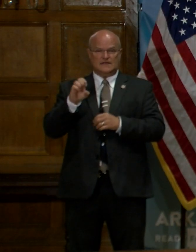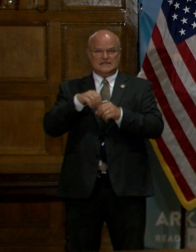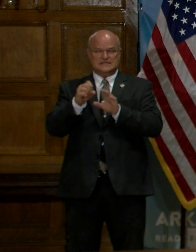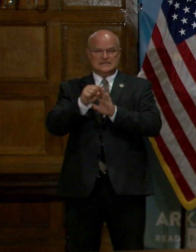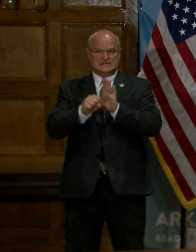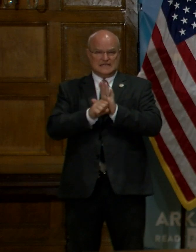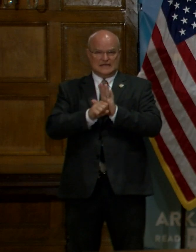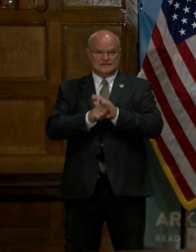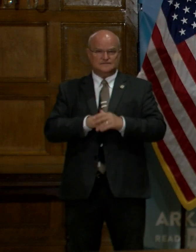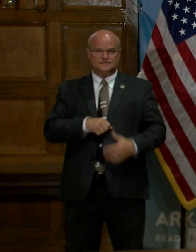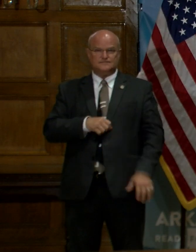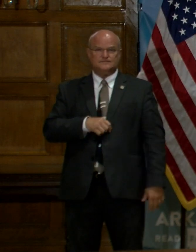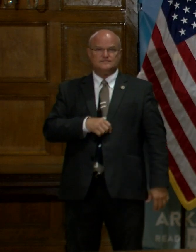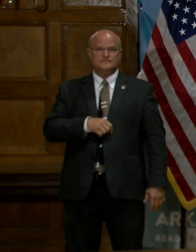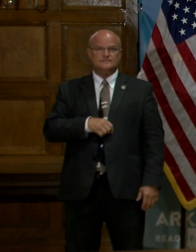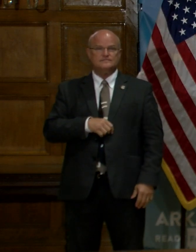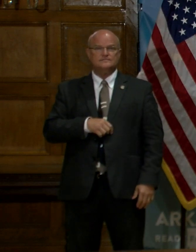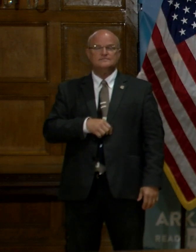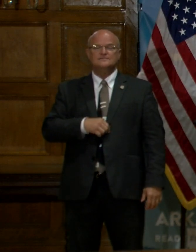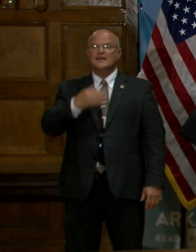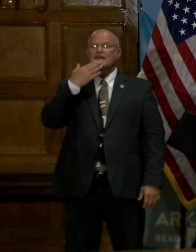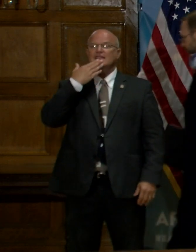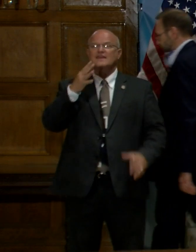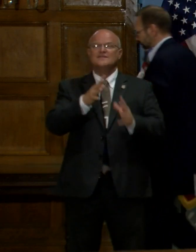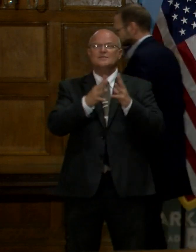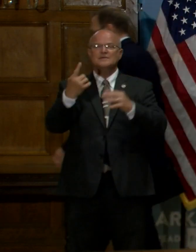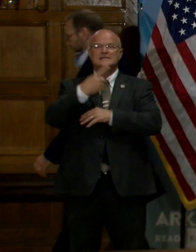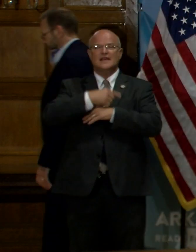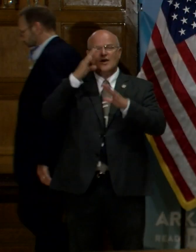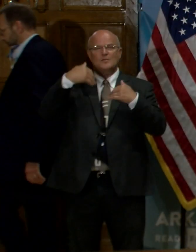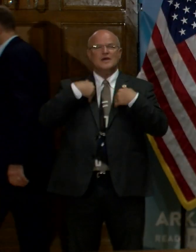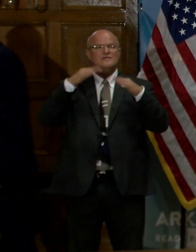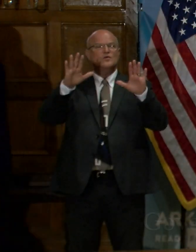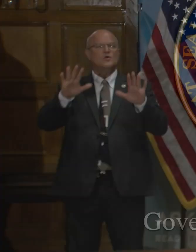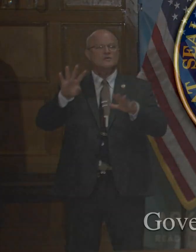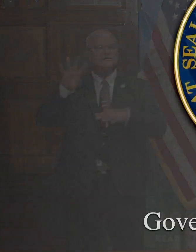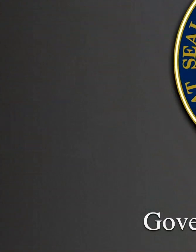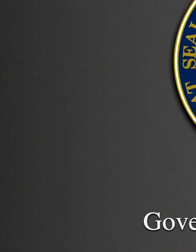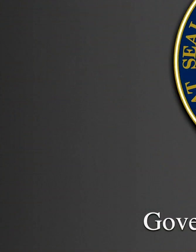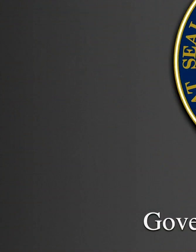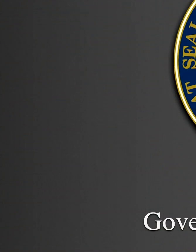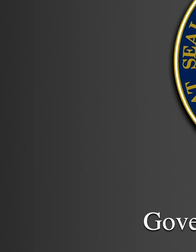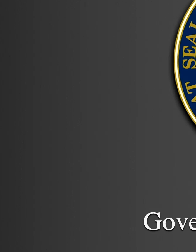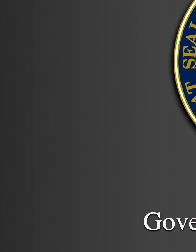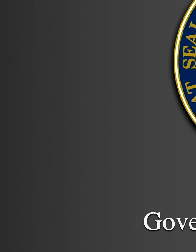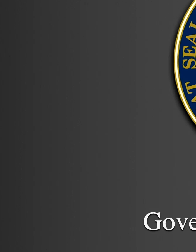in the state. Thank you very much today. I hope you all have a wonderful 4th.